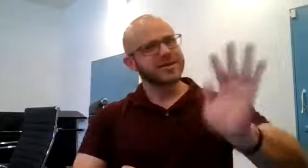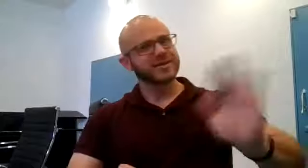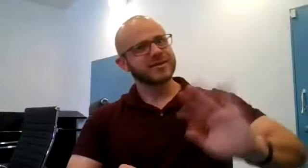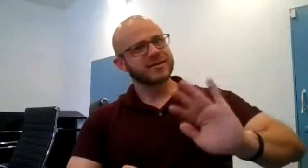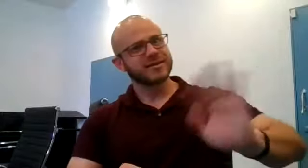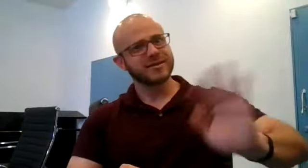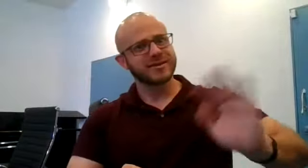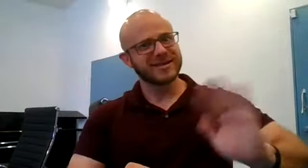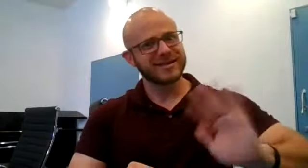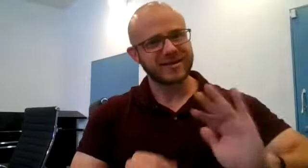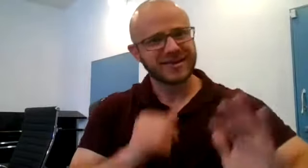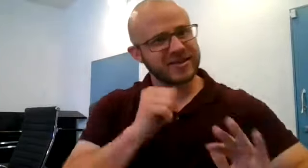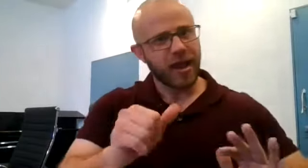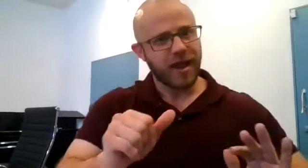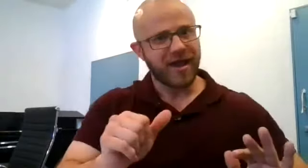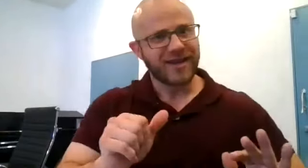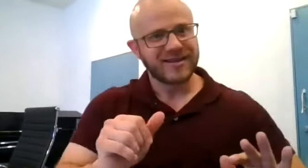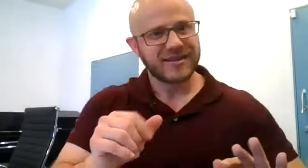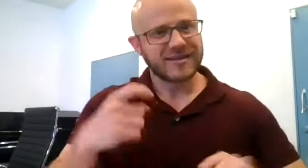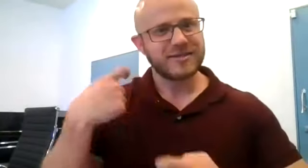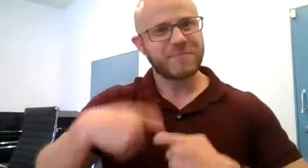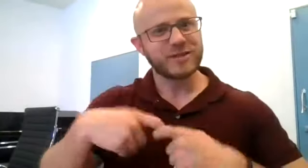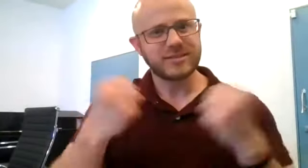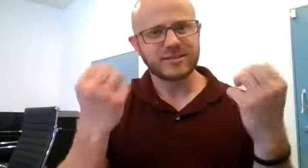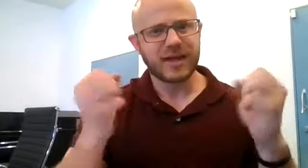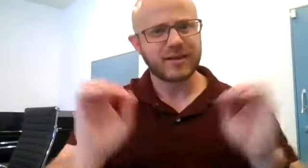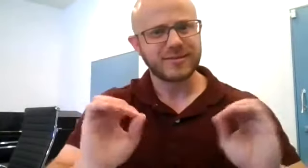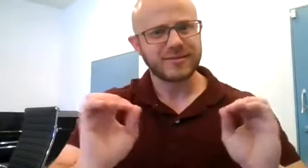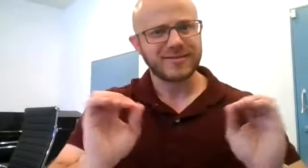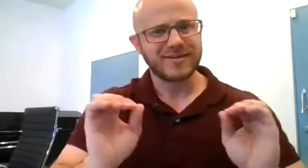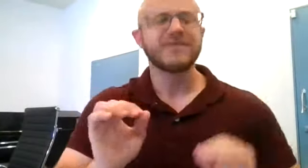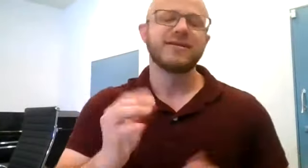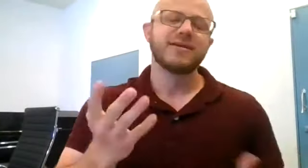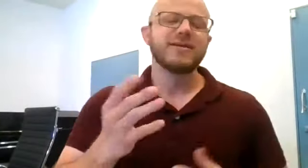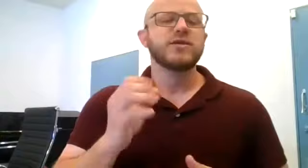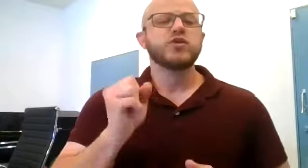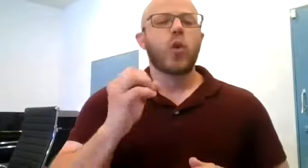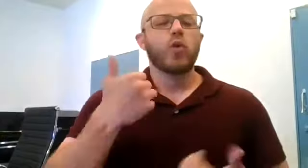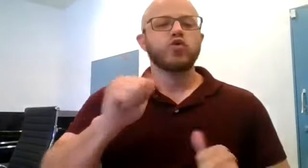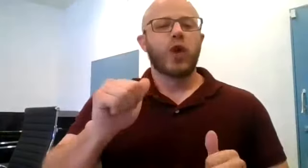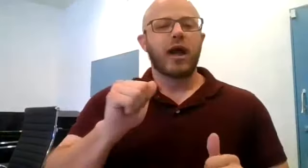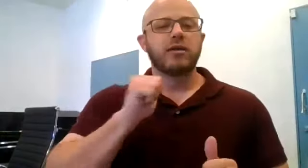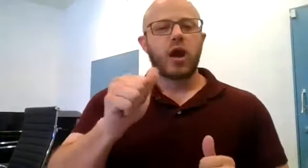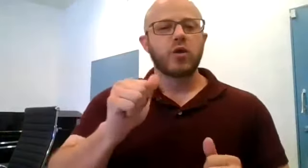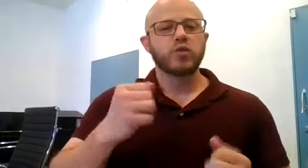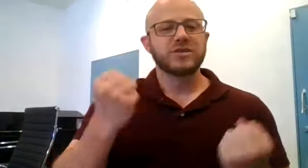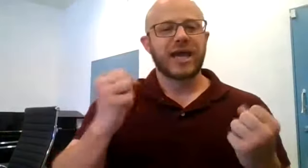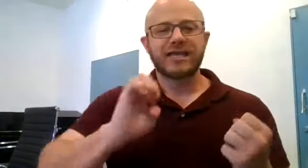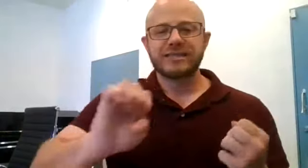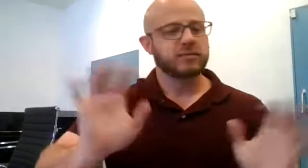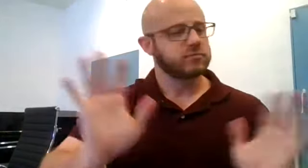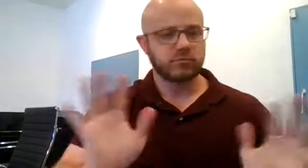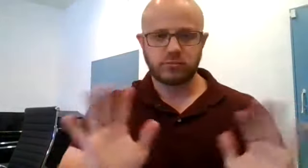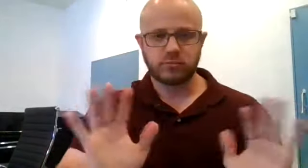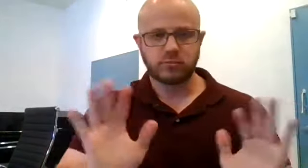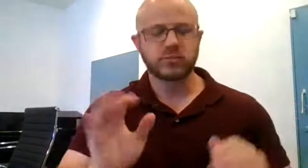I'm like, no. It's not that. It's not a Spanish sign or something bad. So we don't do